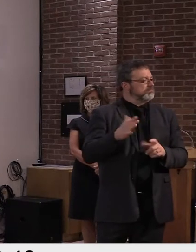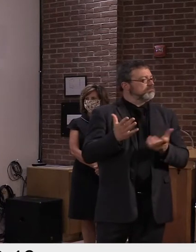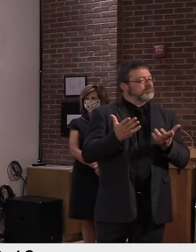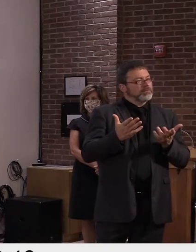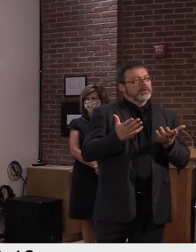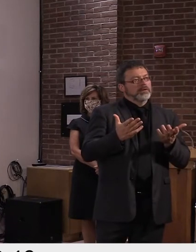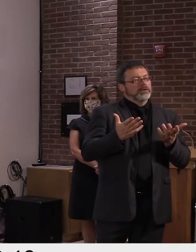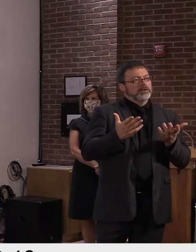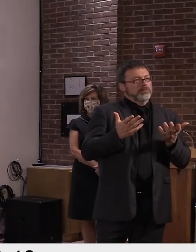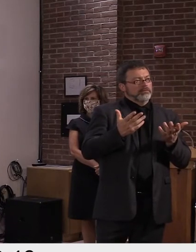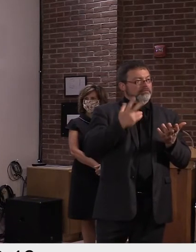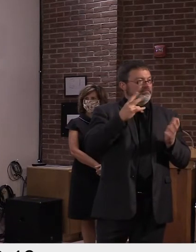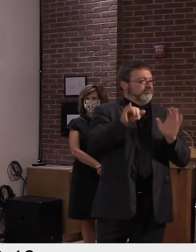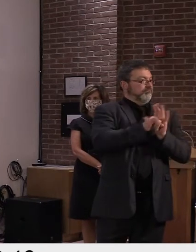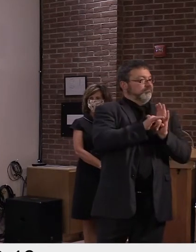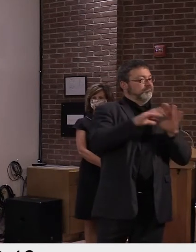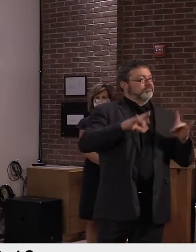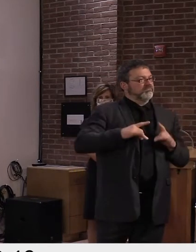will be able to know,